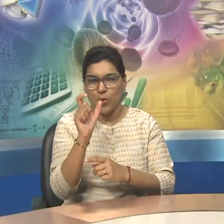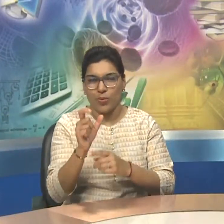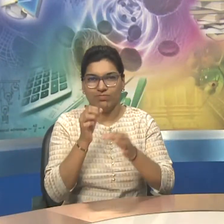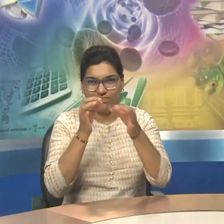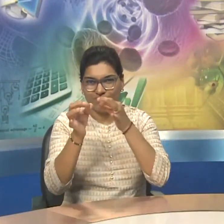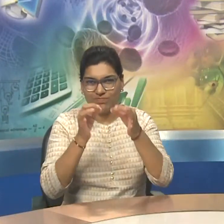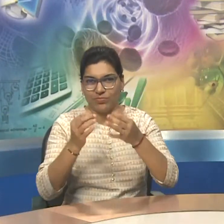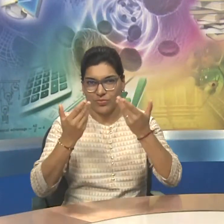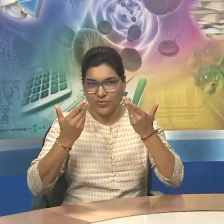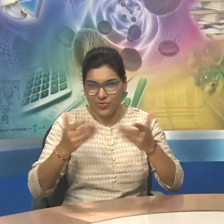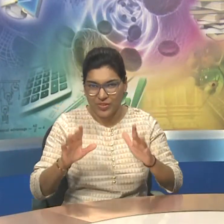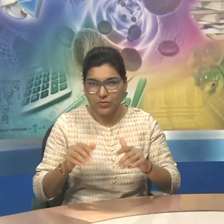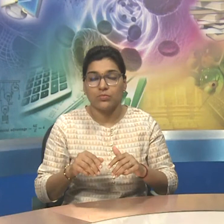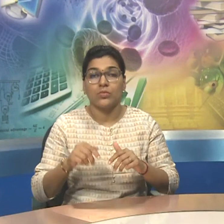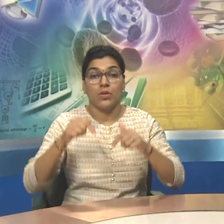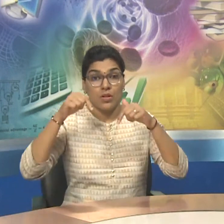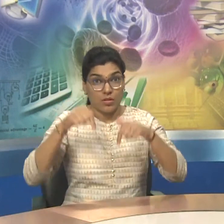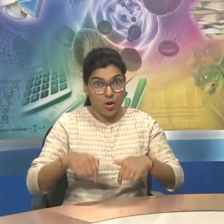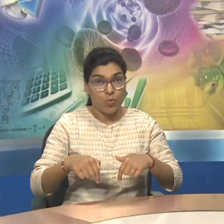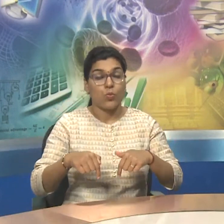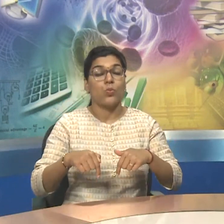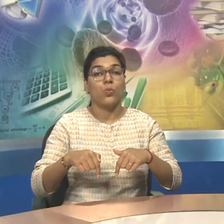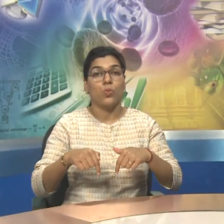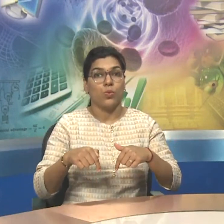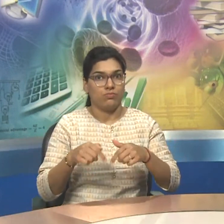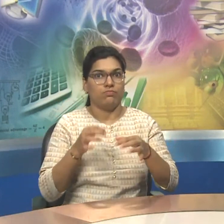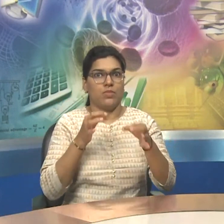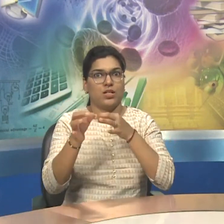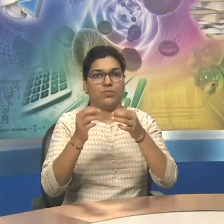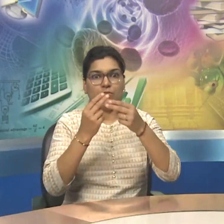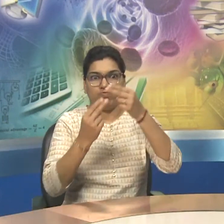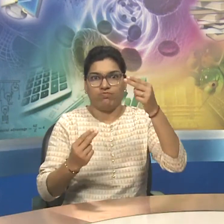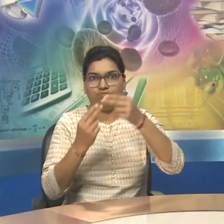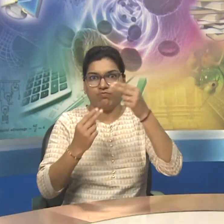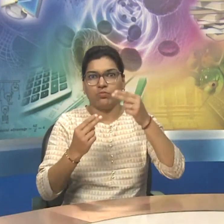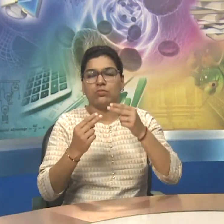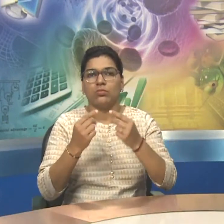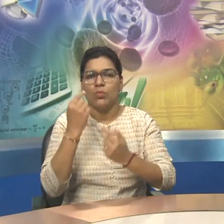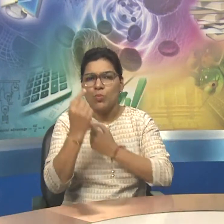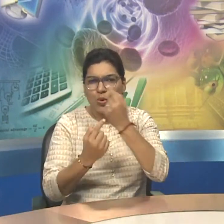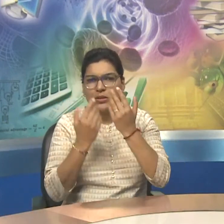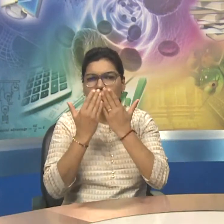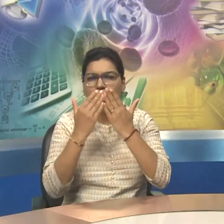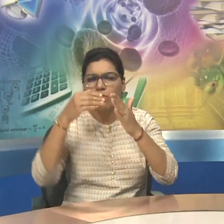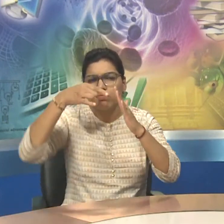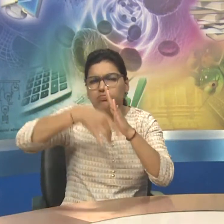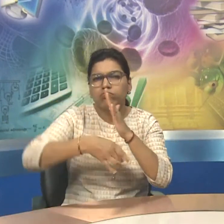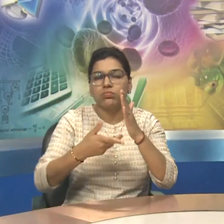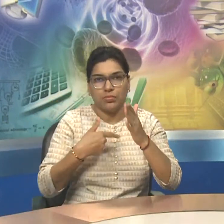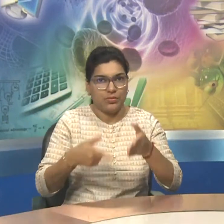So far by now we have finished difficult words. Now let's begin with